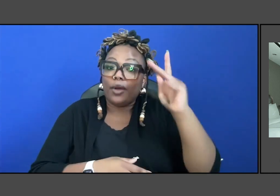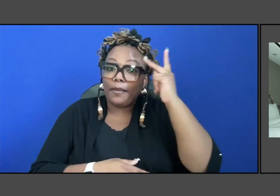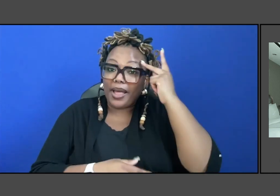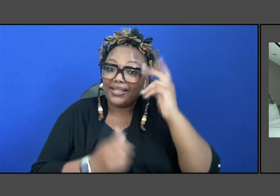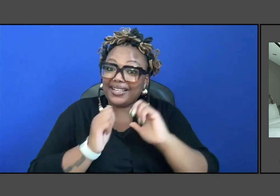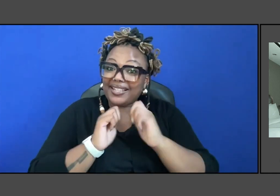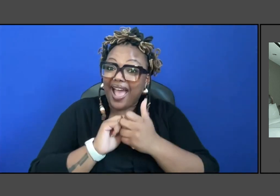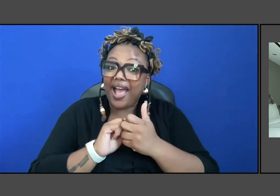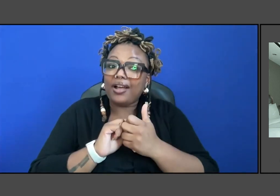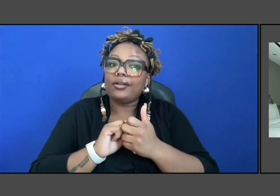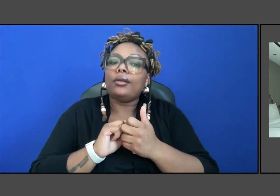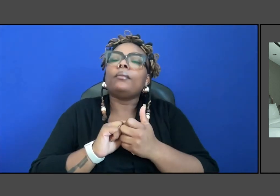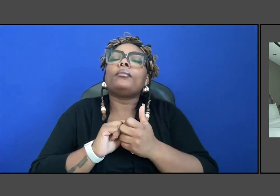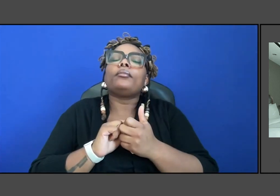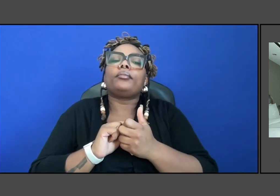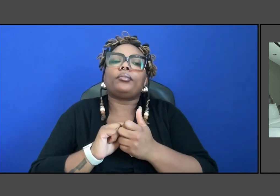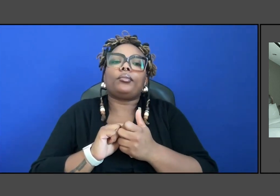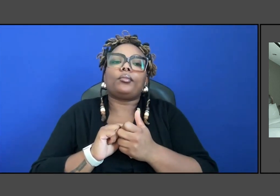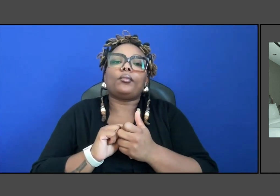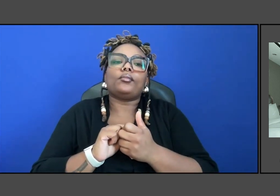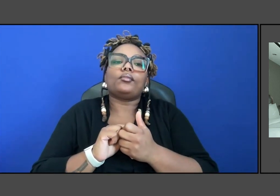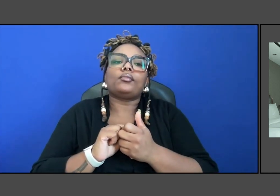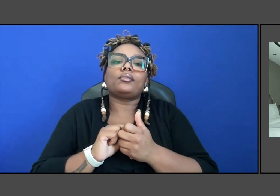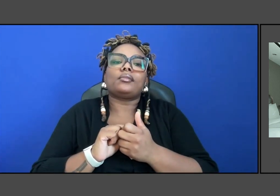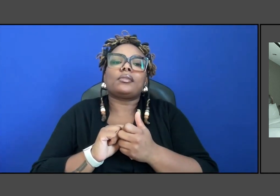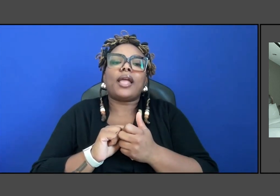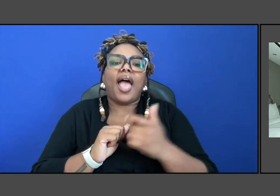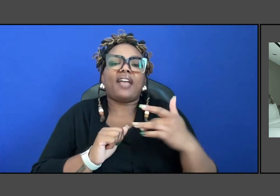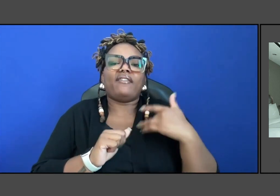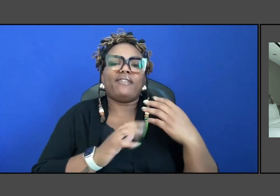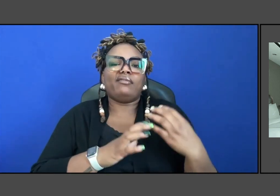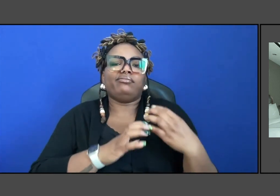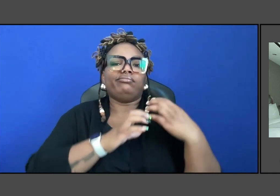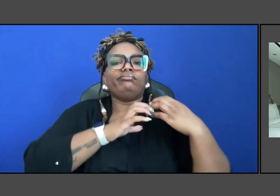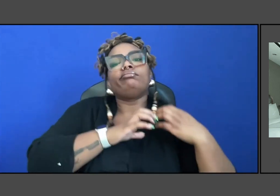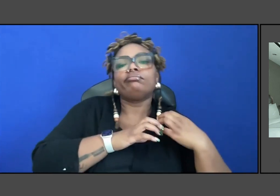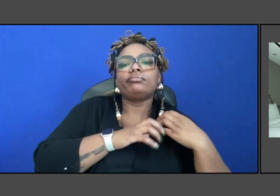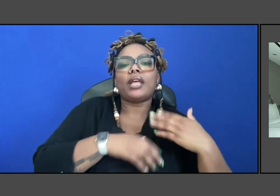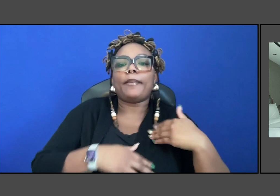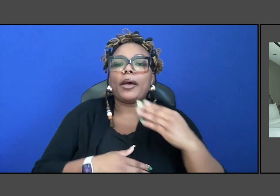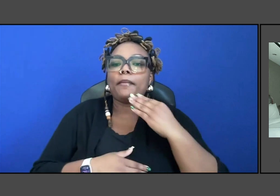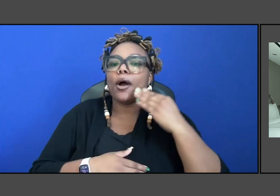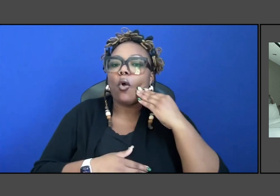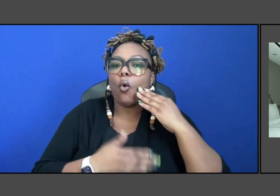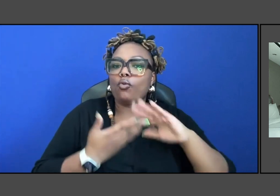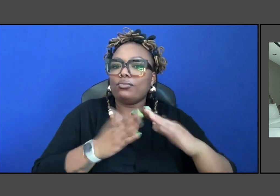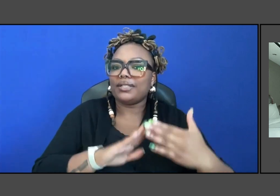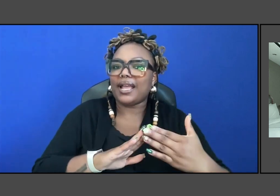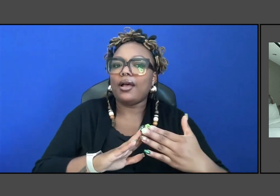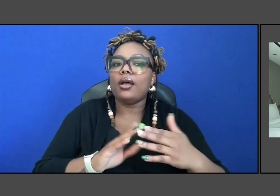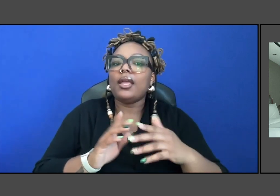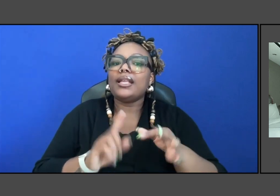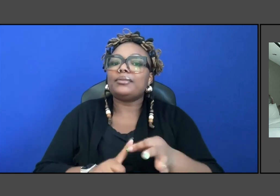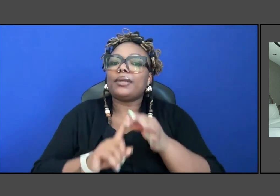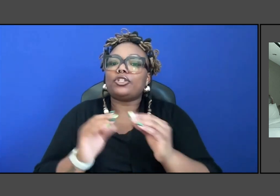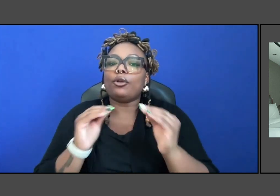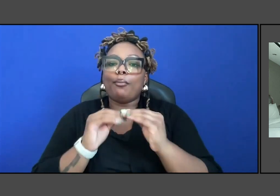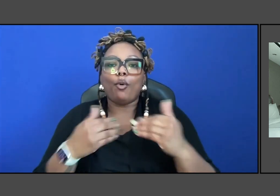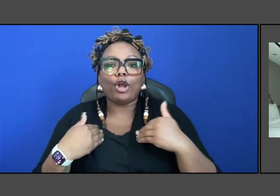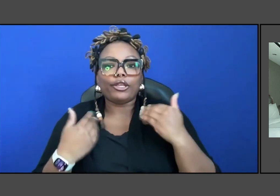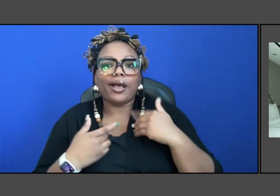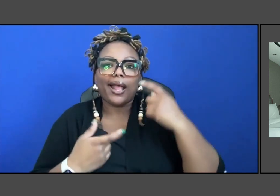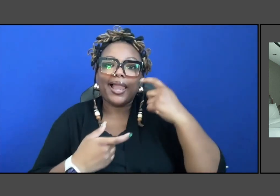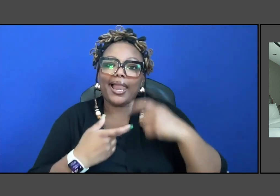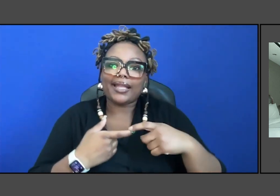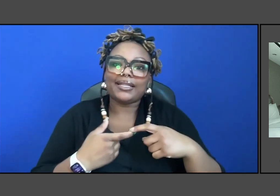this chip on my shoulder about my hometown, and especially that more young Latinas and Latinos did not have